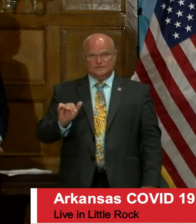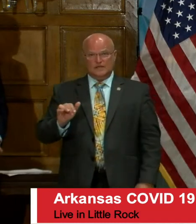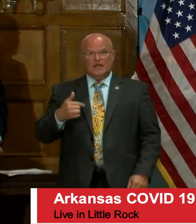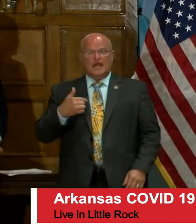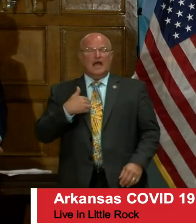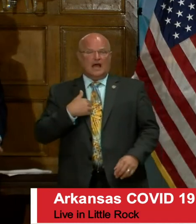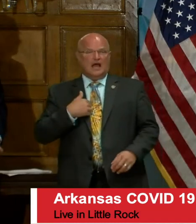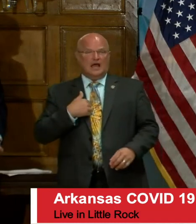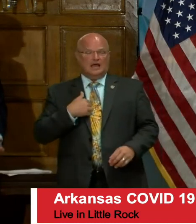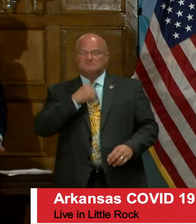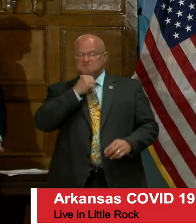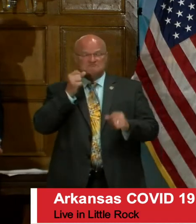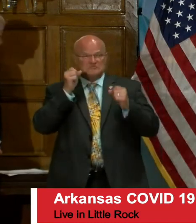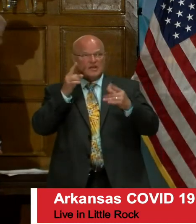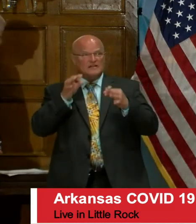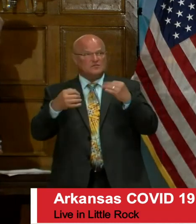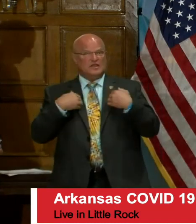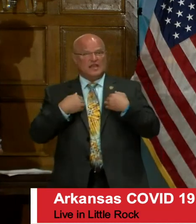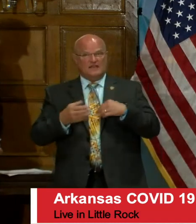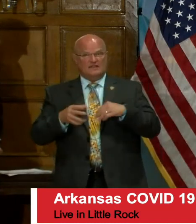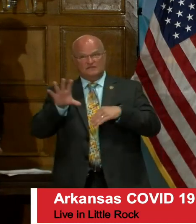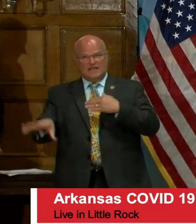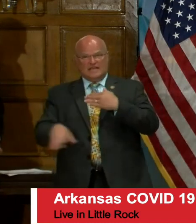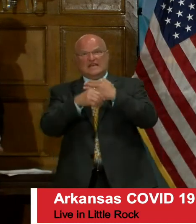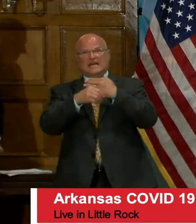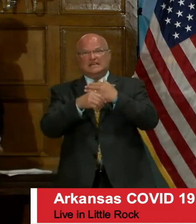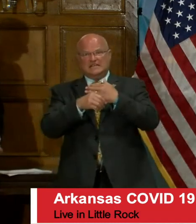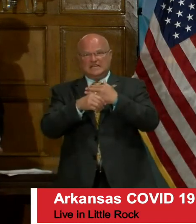And I won't be surprised if we have additional